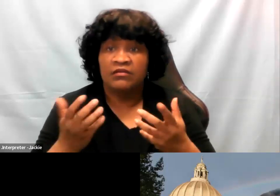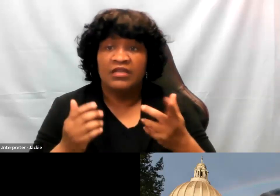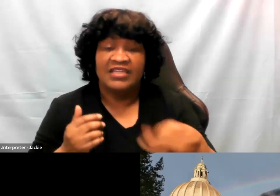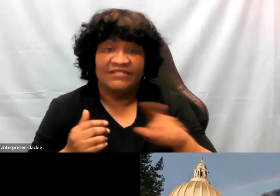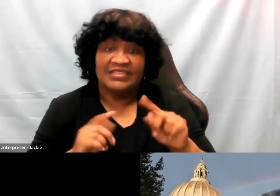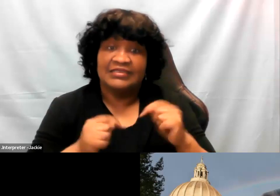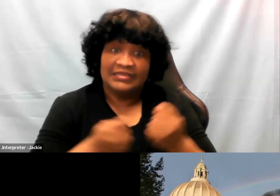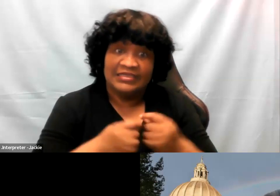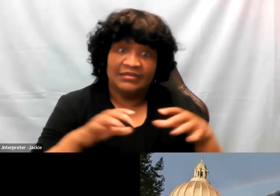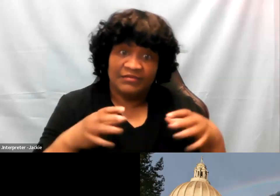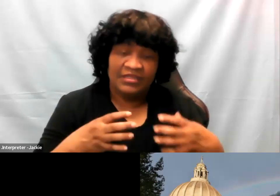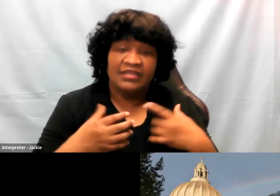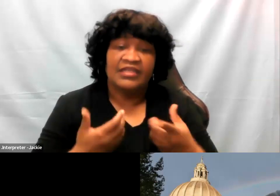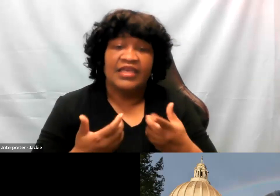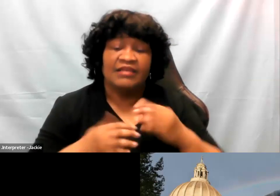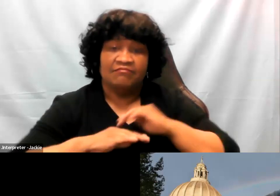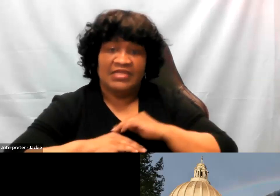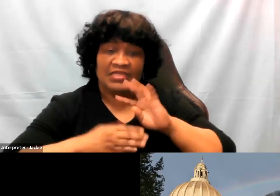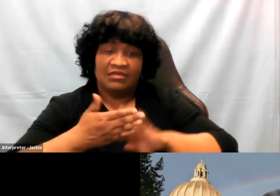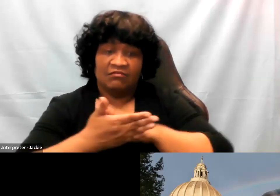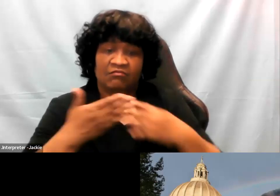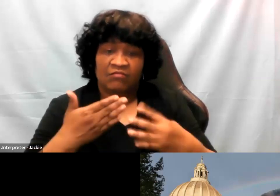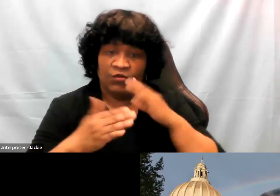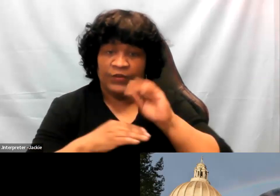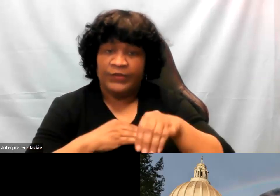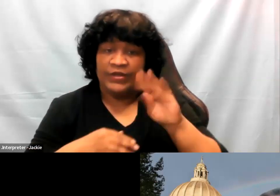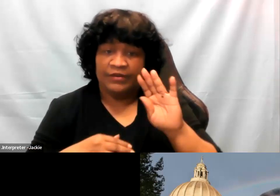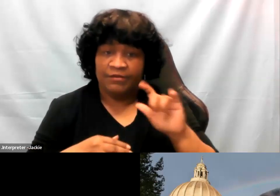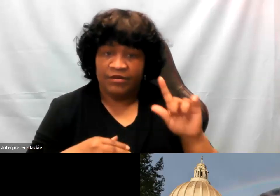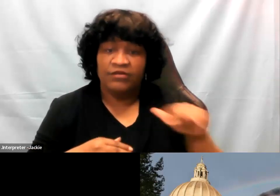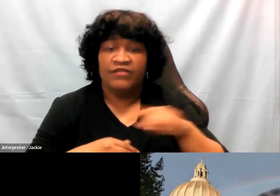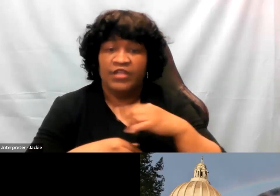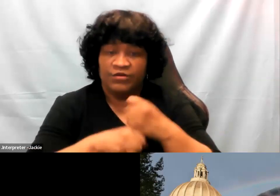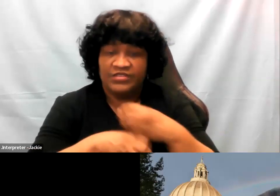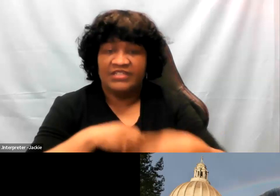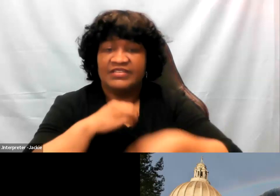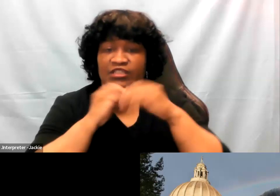teams are able to meet these metrics that we have put in the bill, they will receive